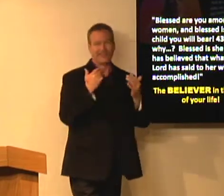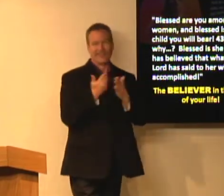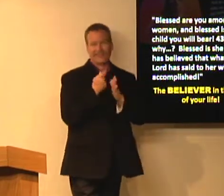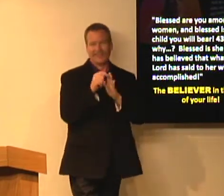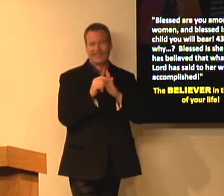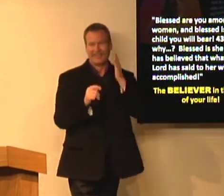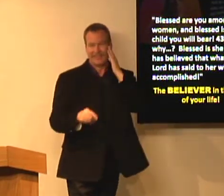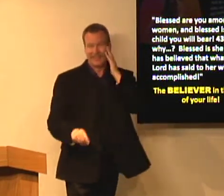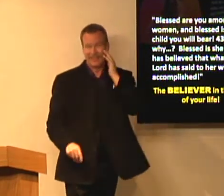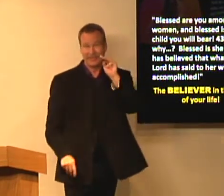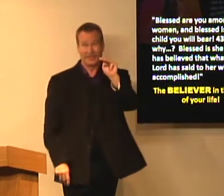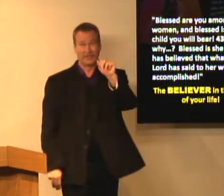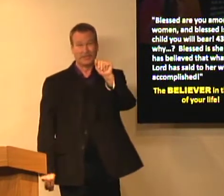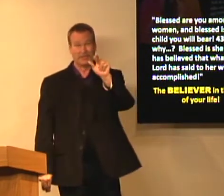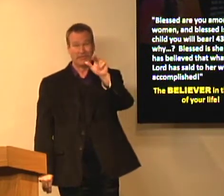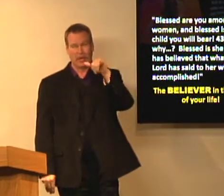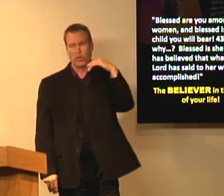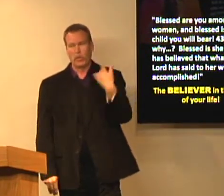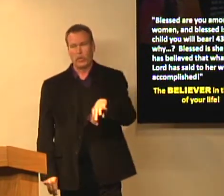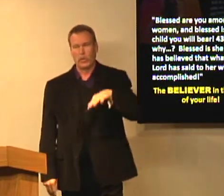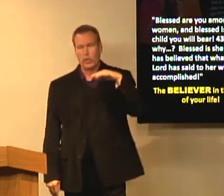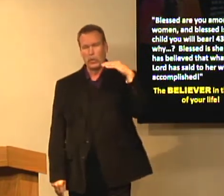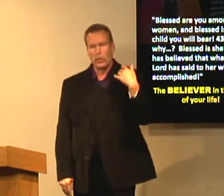girl. And then, of course, we know Mary.